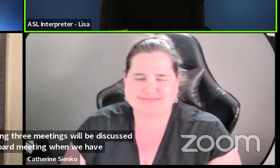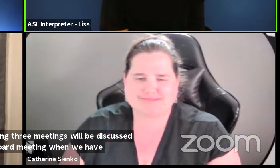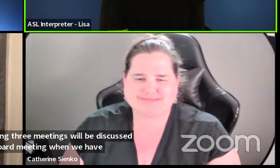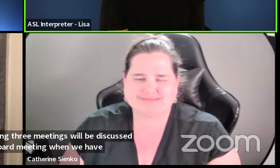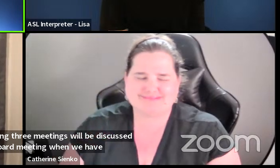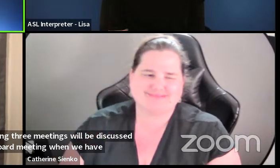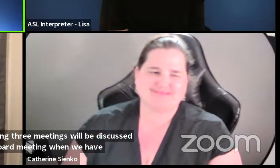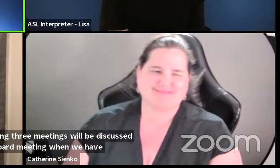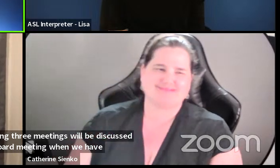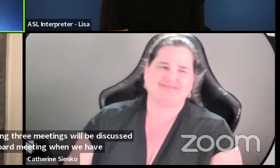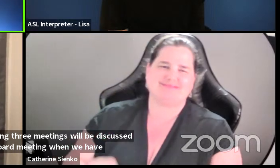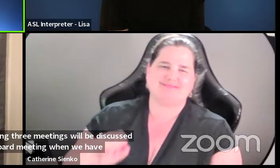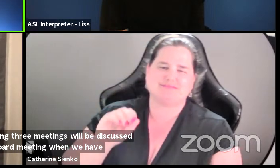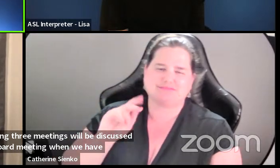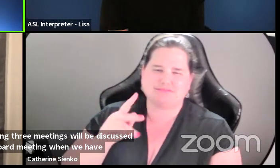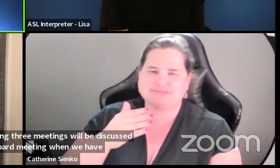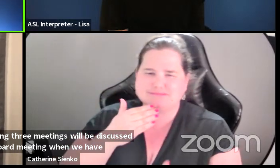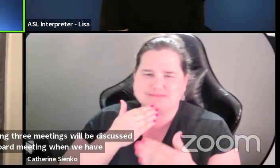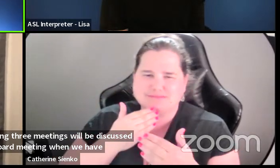Okay.